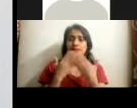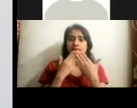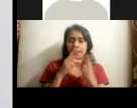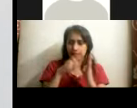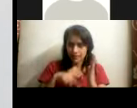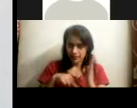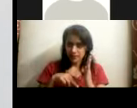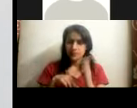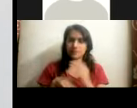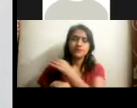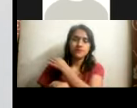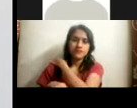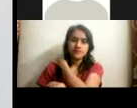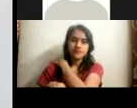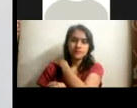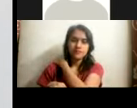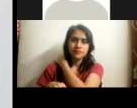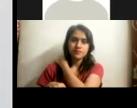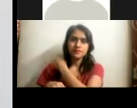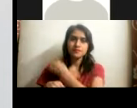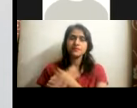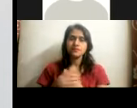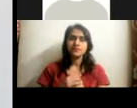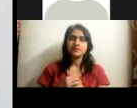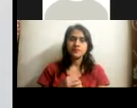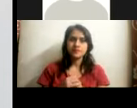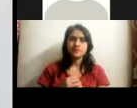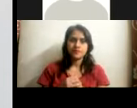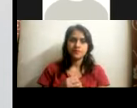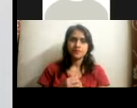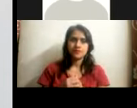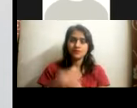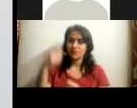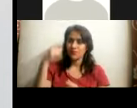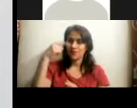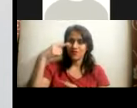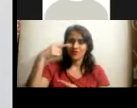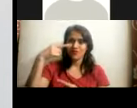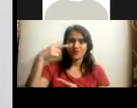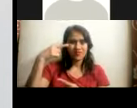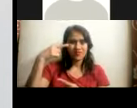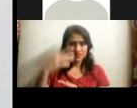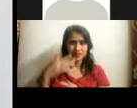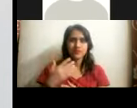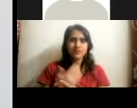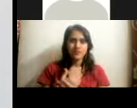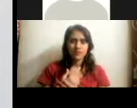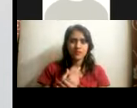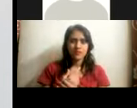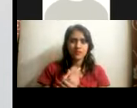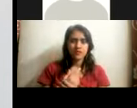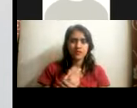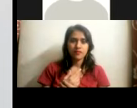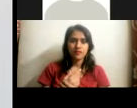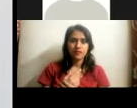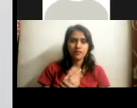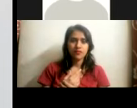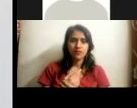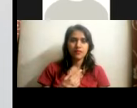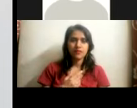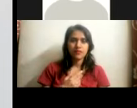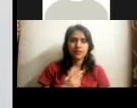study, they may you just have to come up with an idea. For example, you can use a panel study